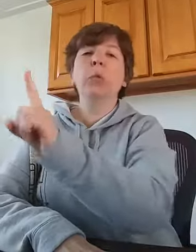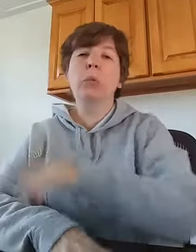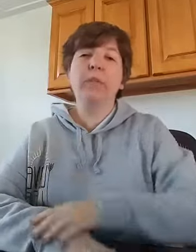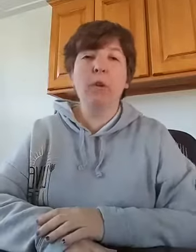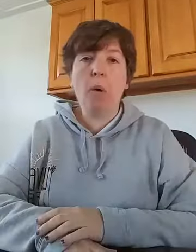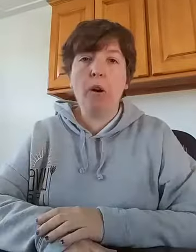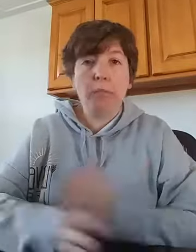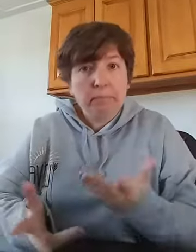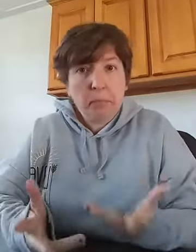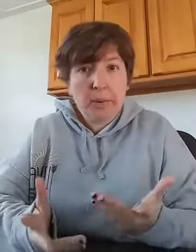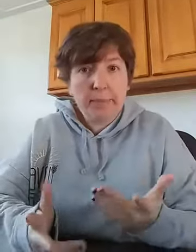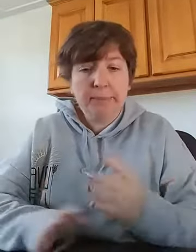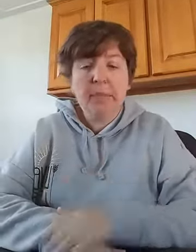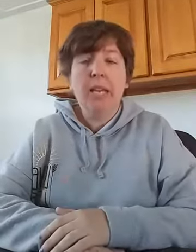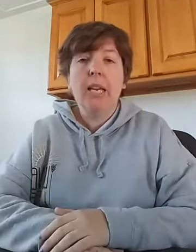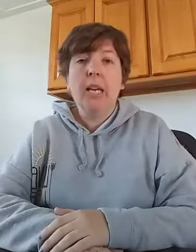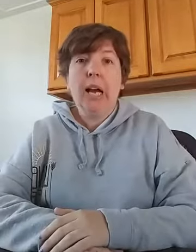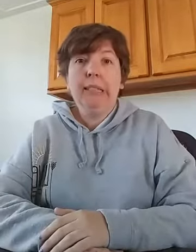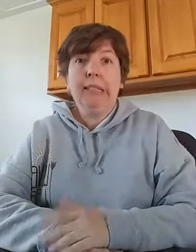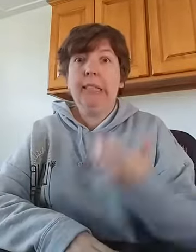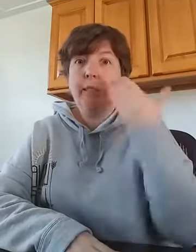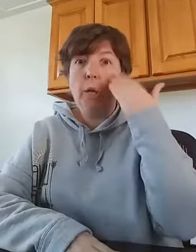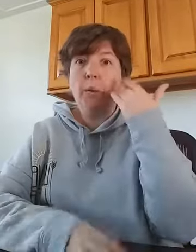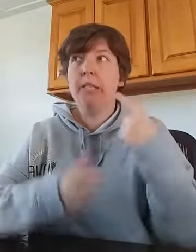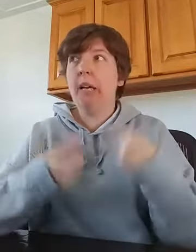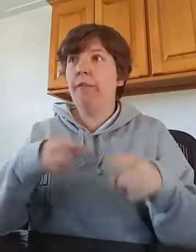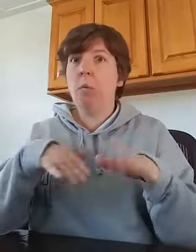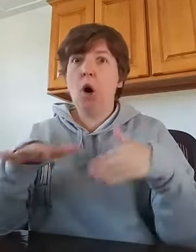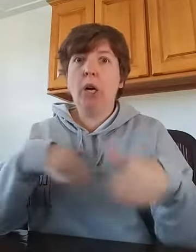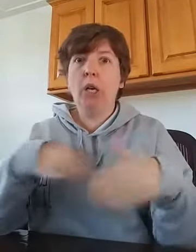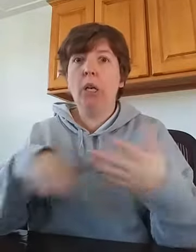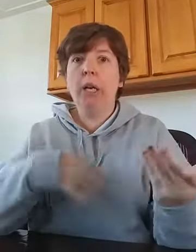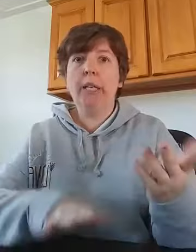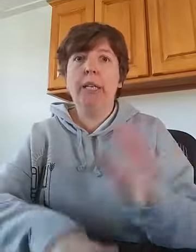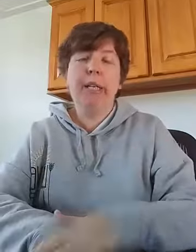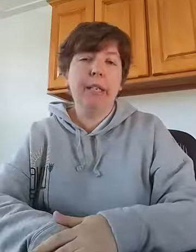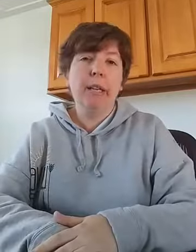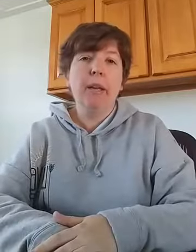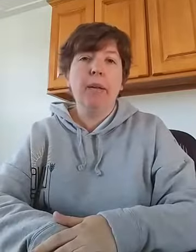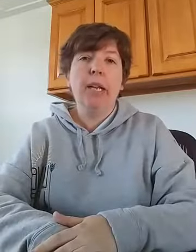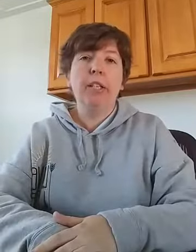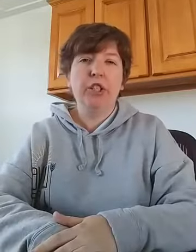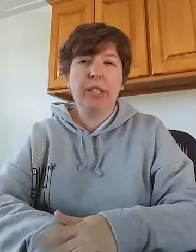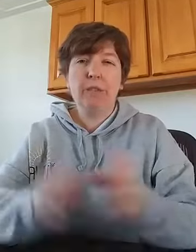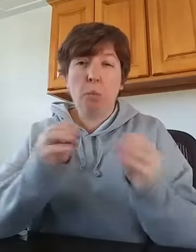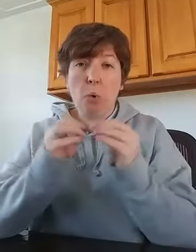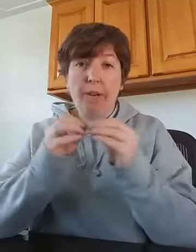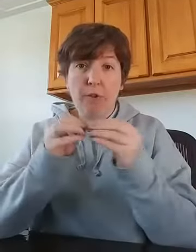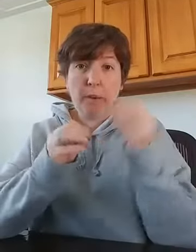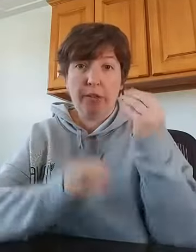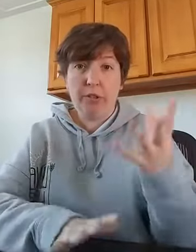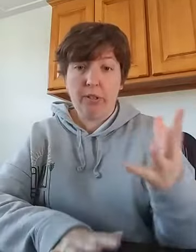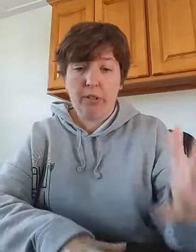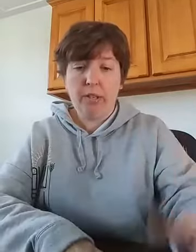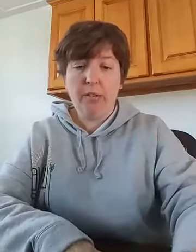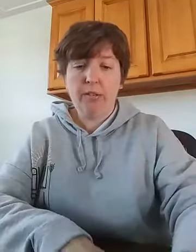went for a walk, right? I didn't need to know the sign for walk. I didn't need to, it just gives more information. So you